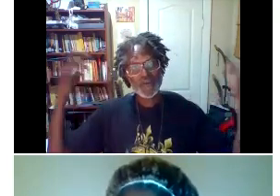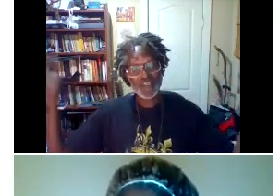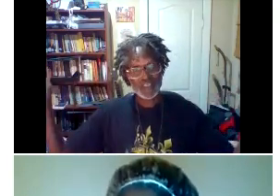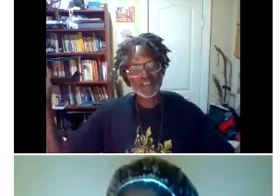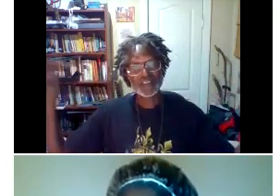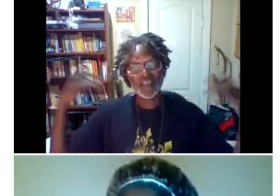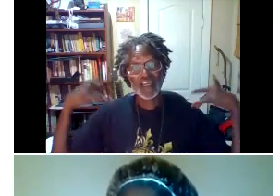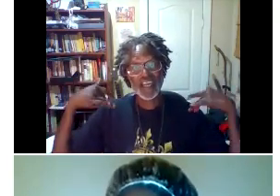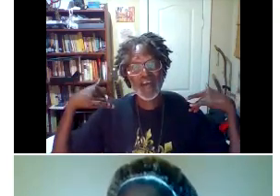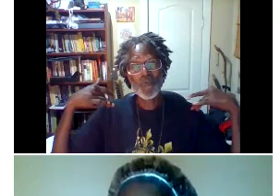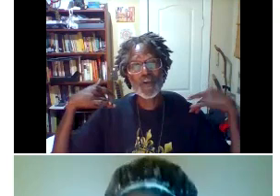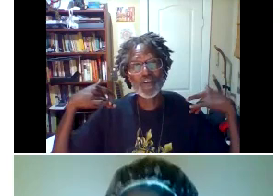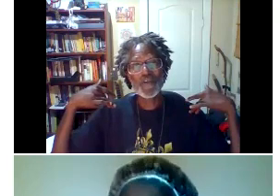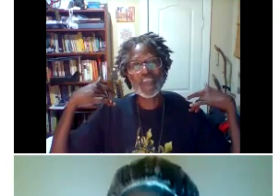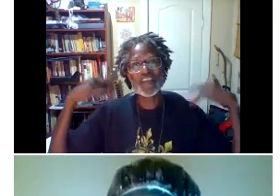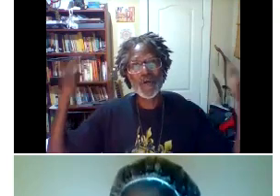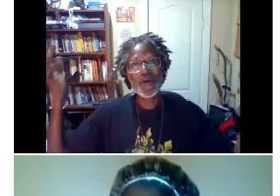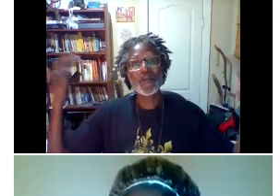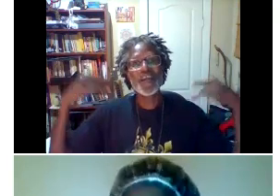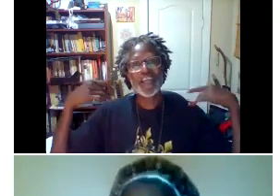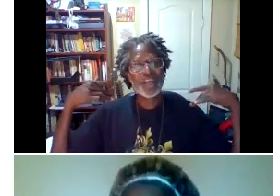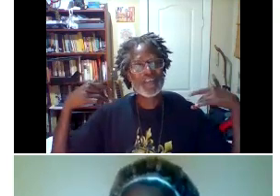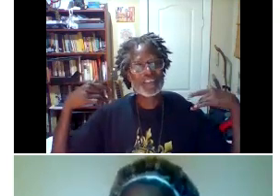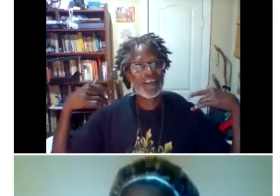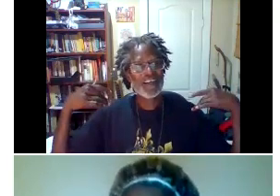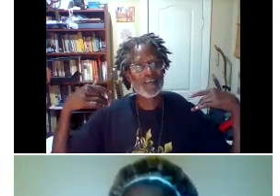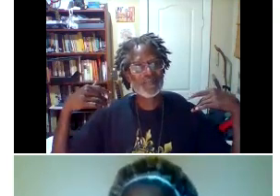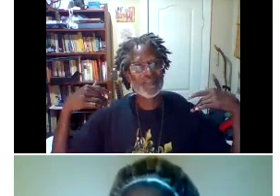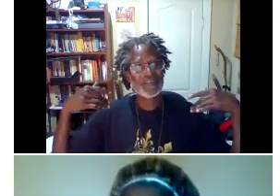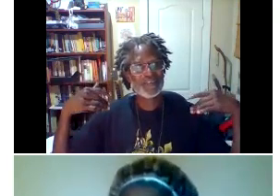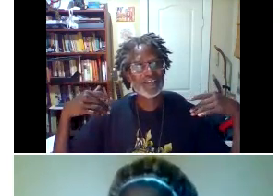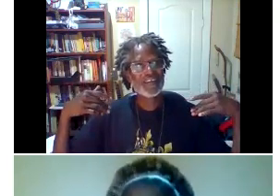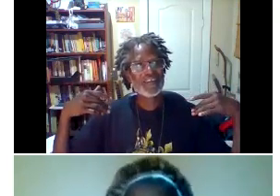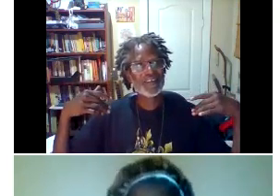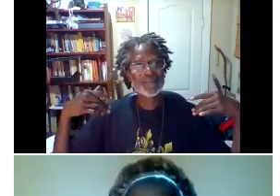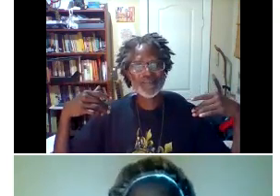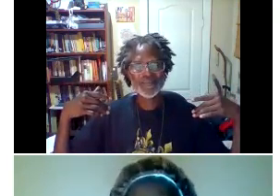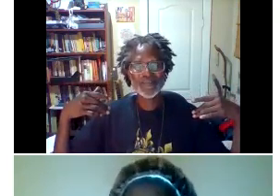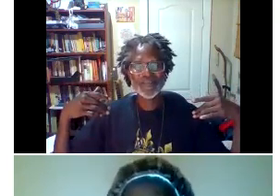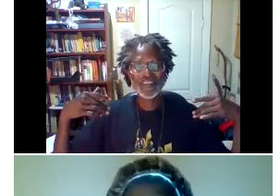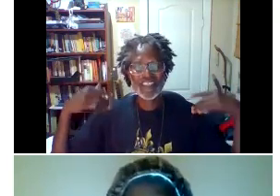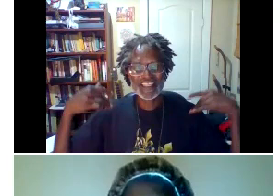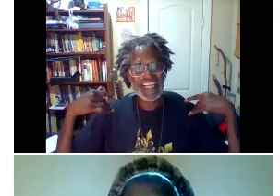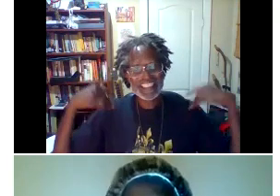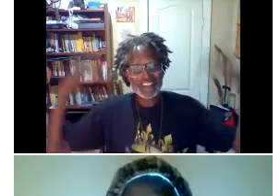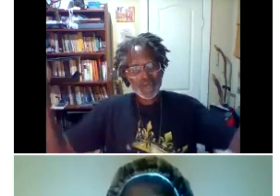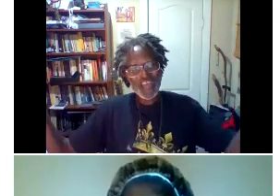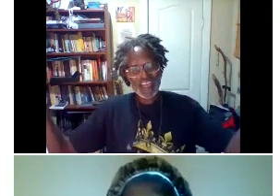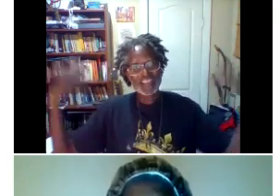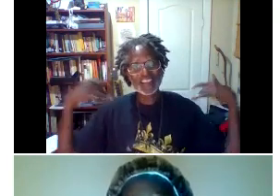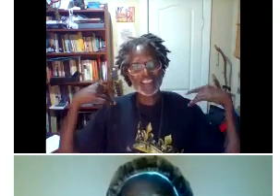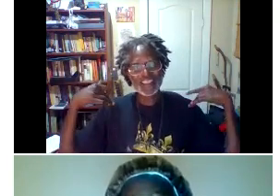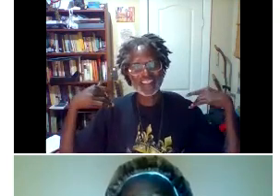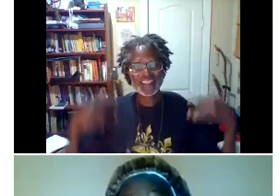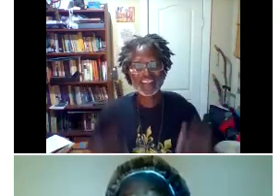people know this, and I wonder if they know it. If it's A lot of people don't. A lot of they signs just that do